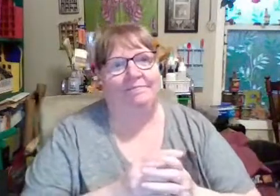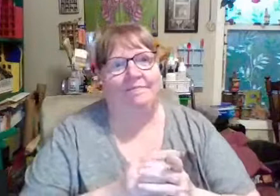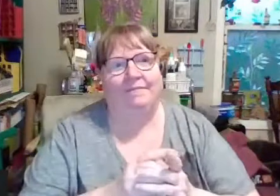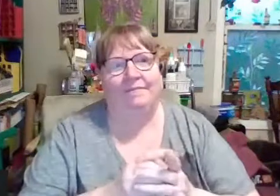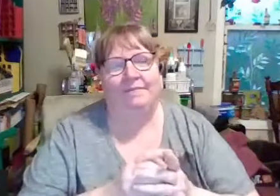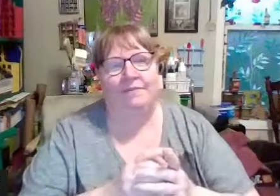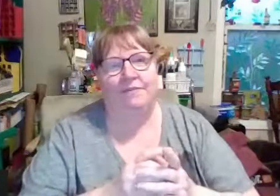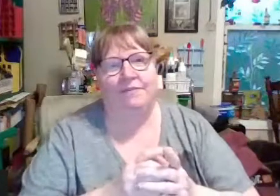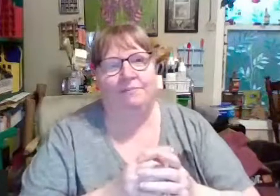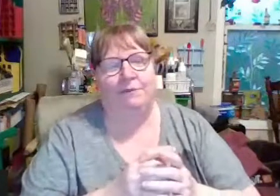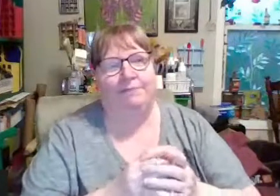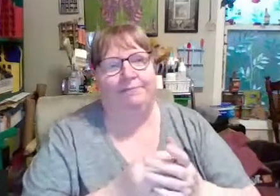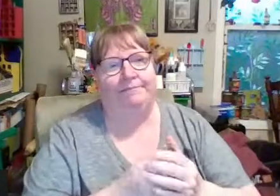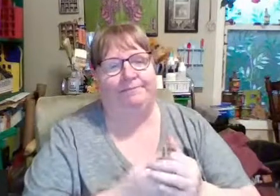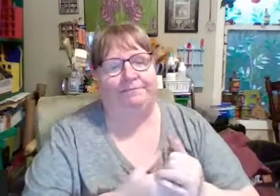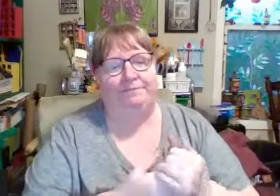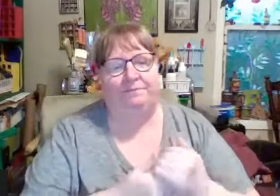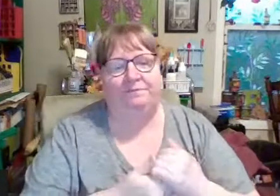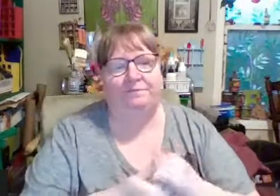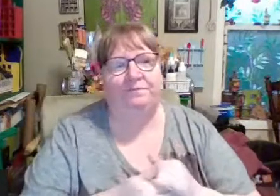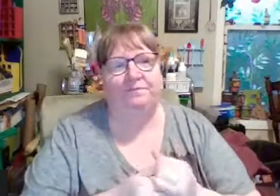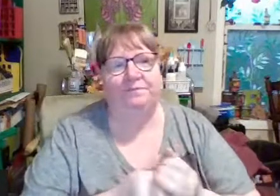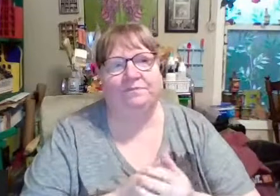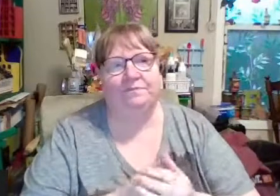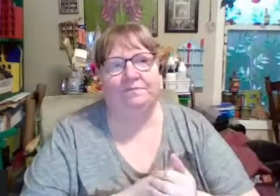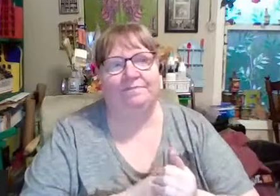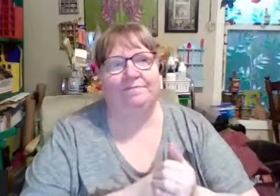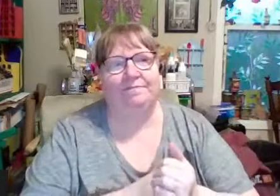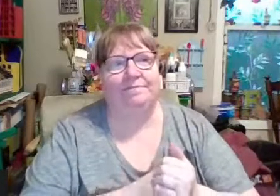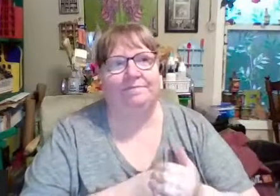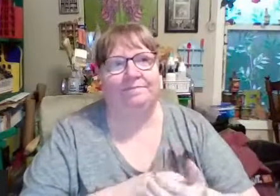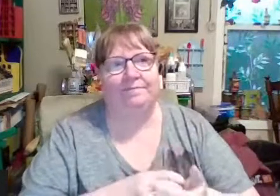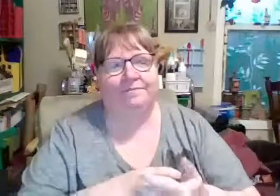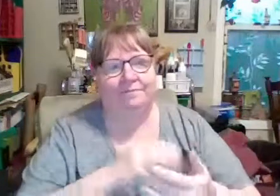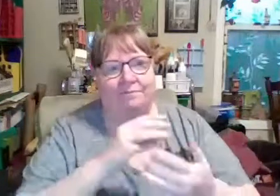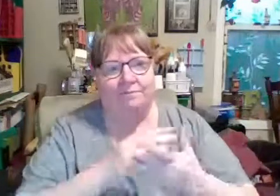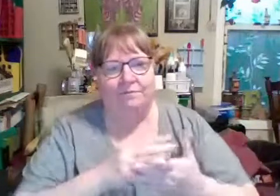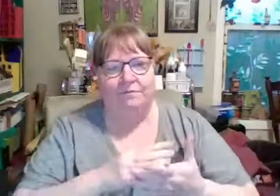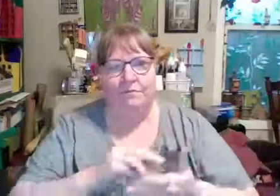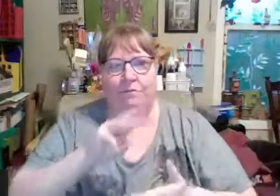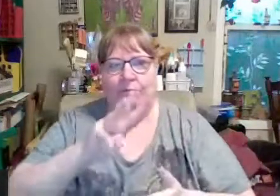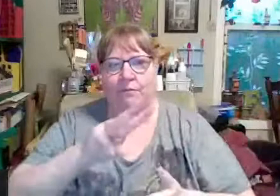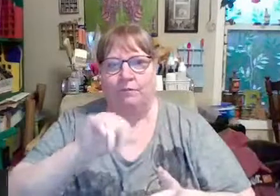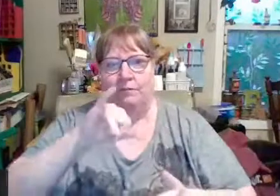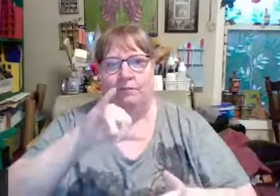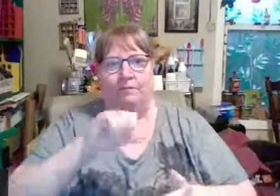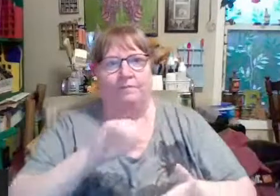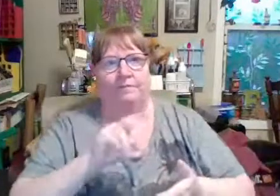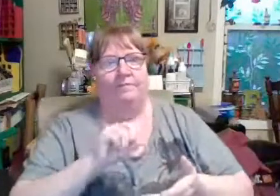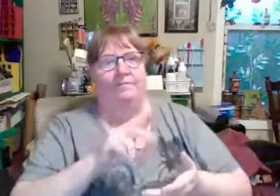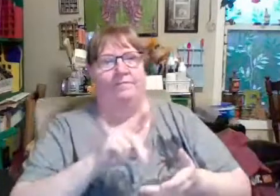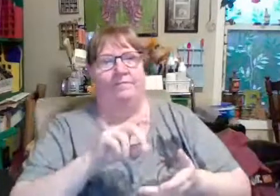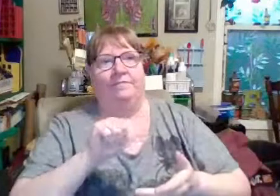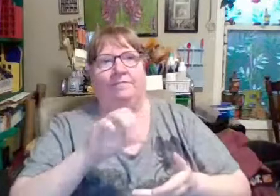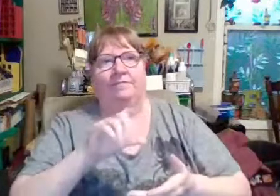Jean Peter's email address is wish@disabledartist.org, and I'm help@disabledartist.org. And Susie